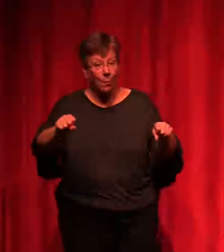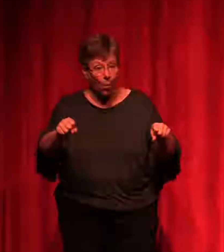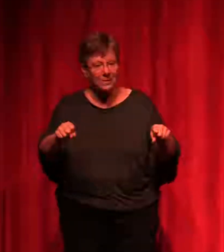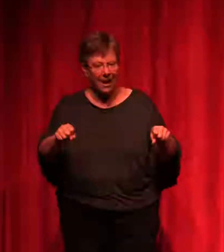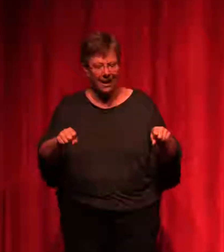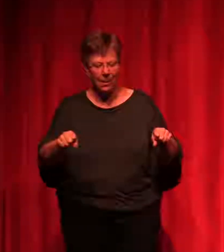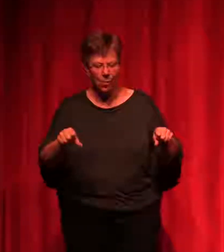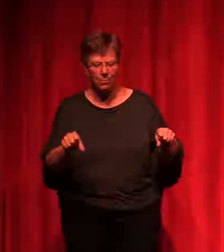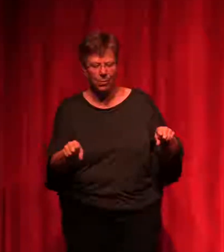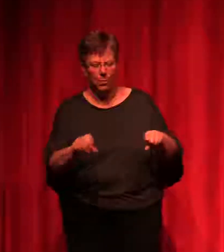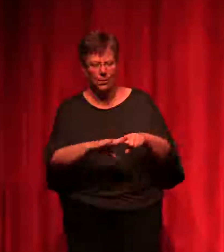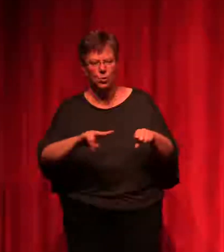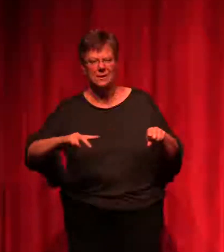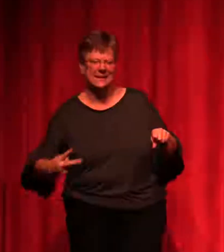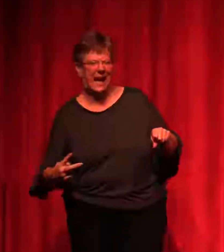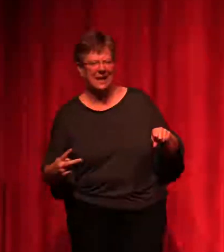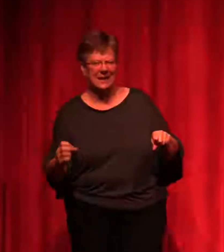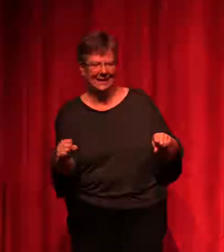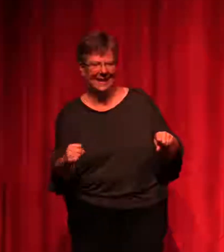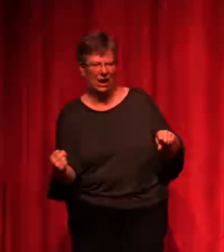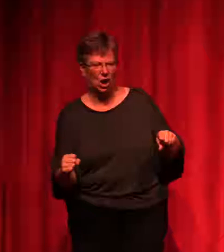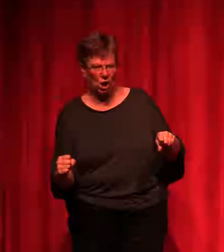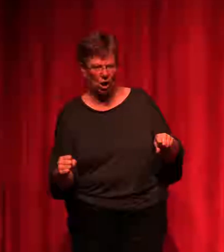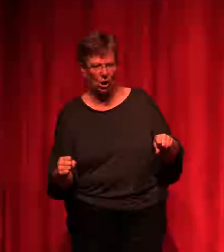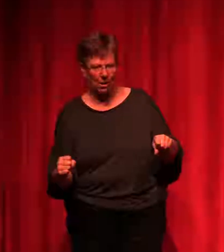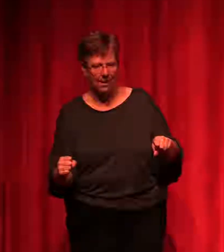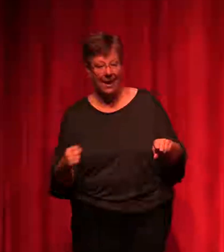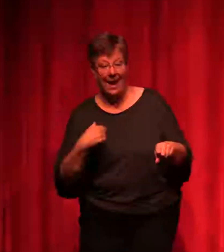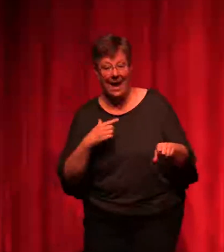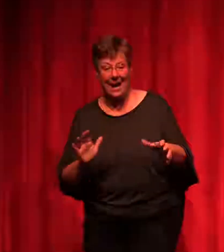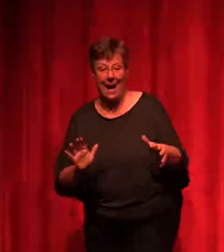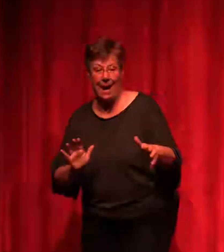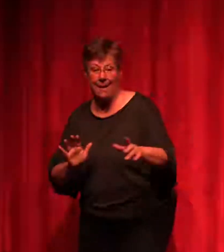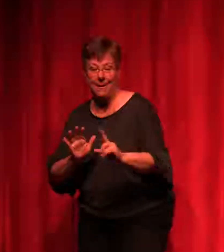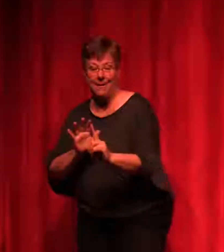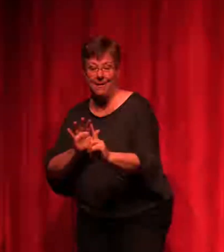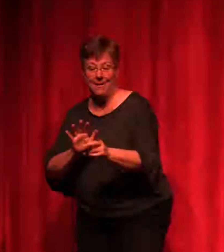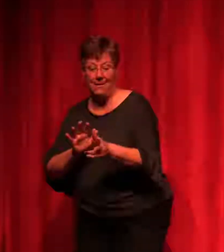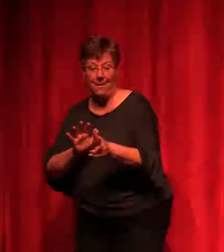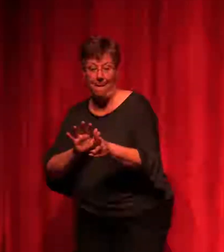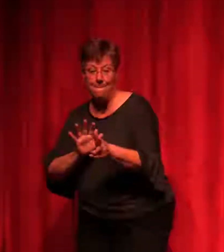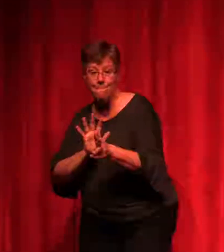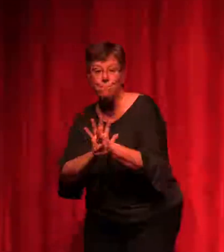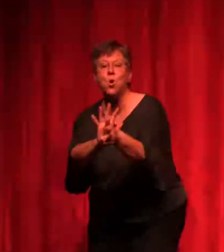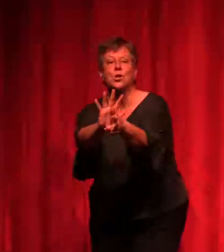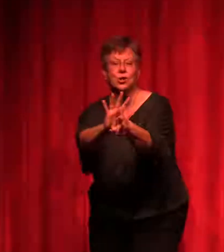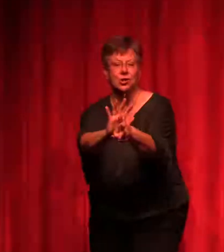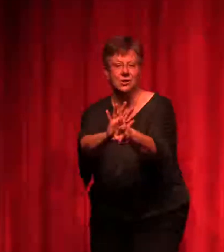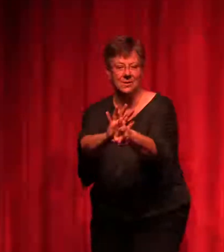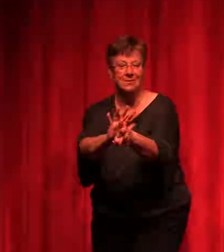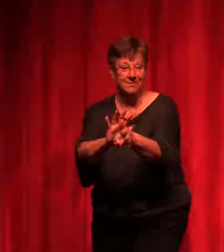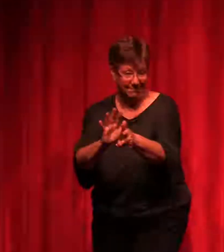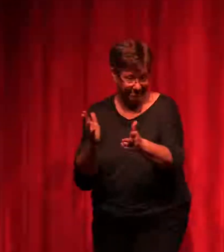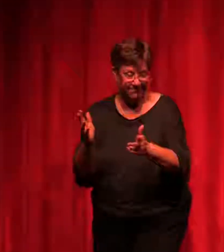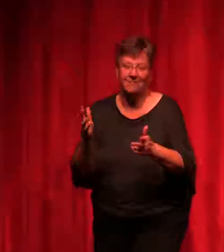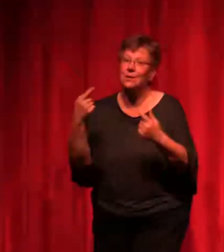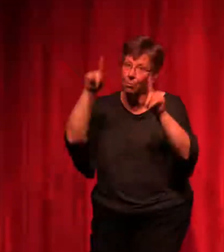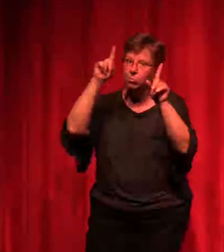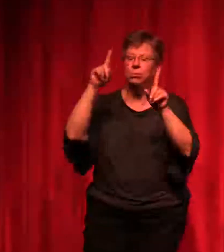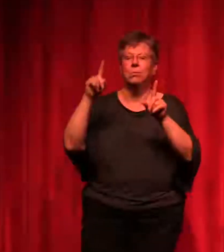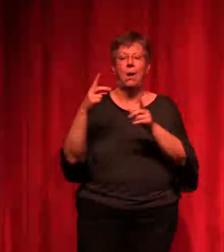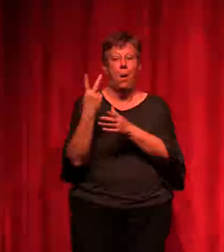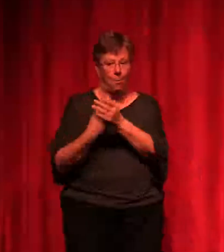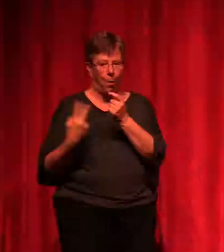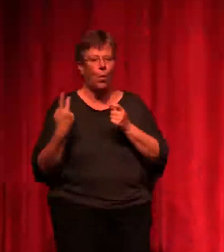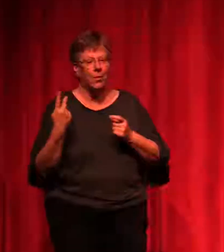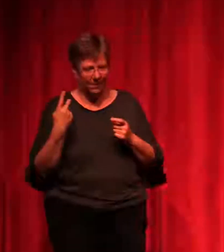bike, and I pushed him on one side while he rode out of the sand. So we get both of us on the hard pack. It's